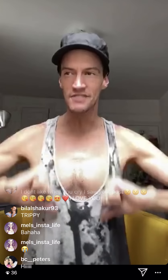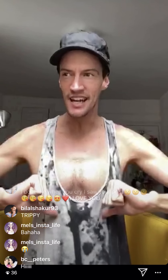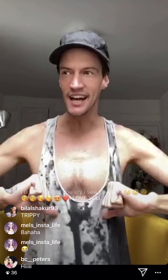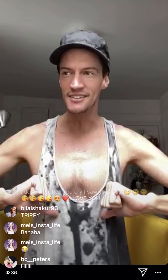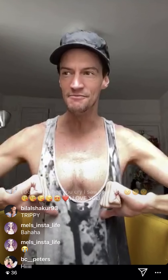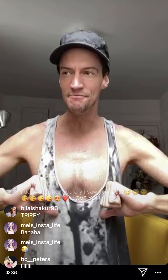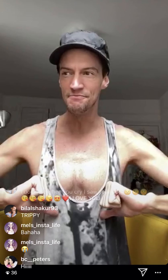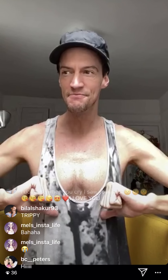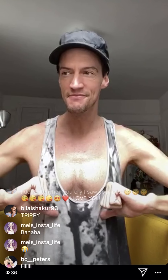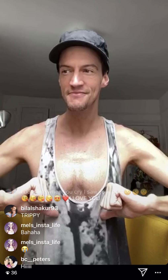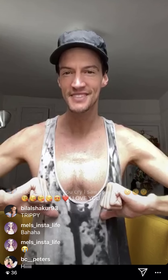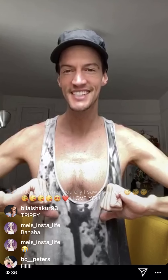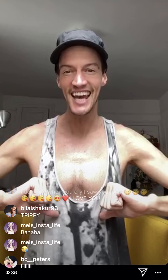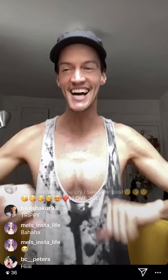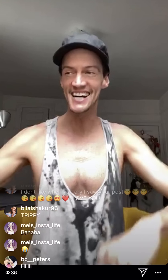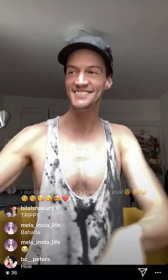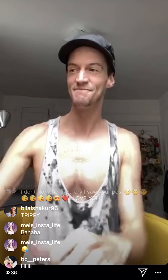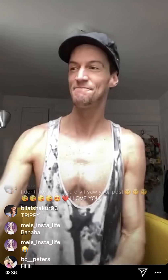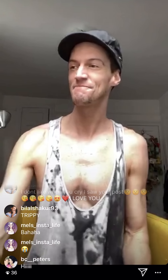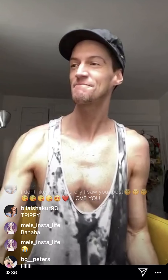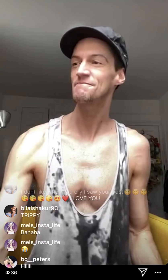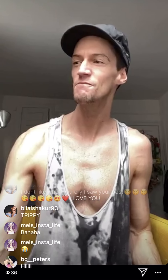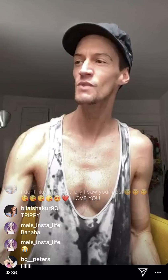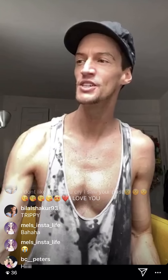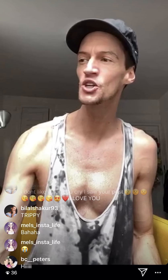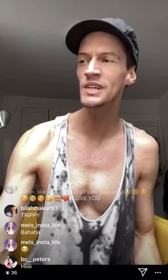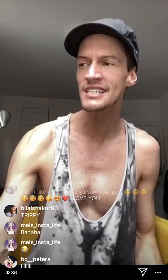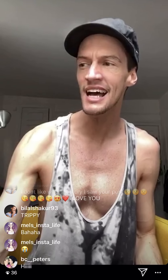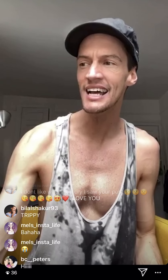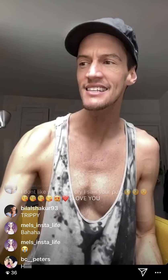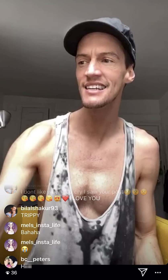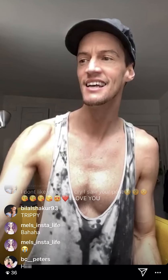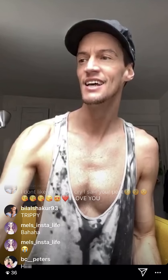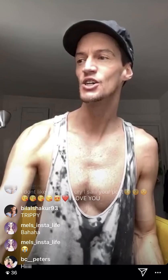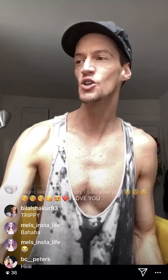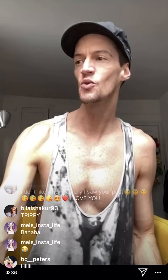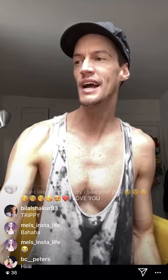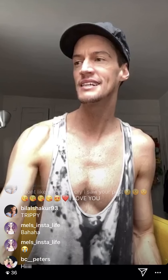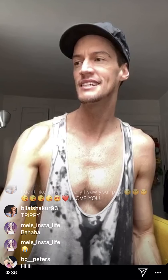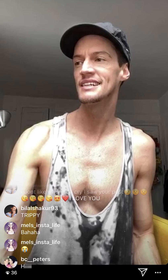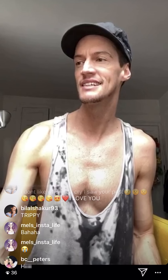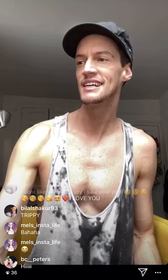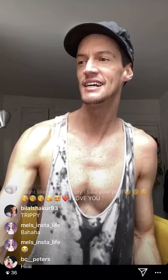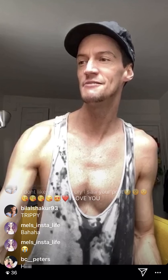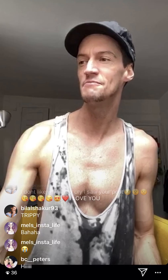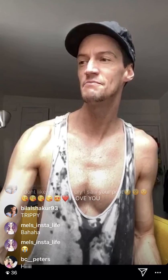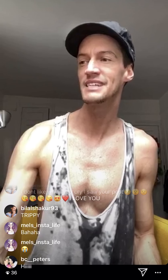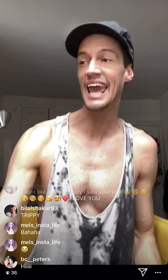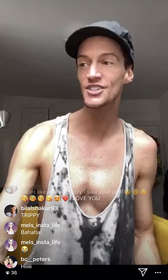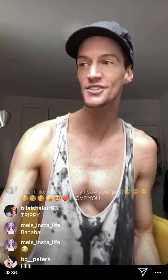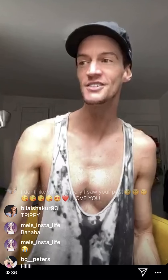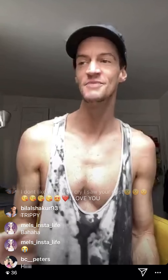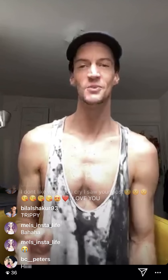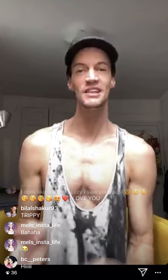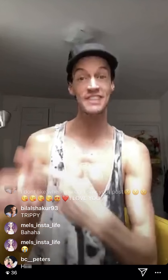self-denial. Yeah. To criticize, correct, cancel. We live in